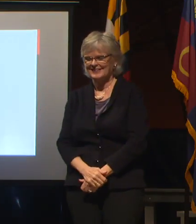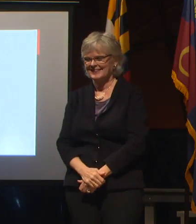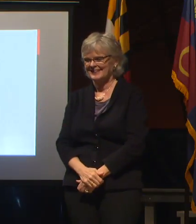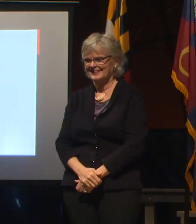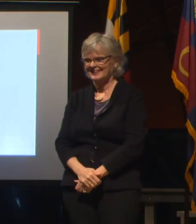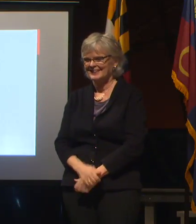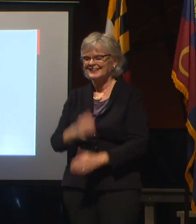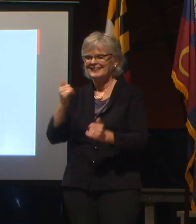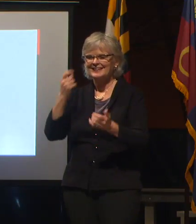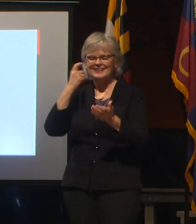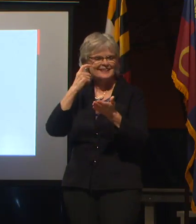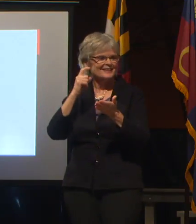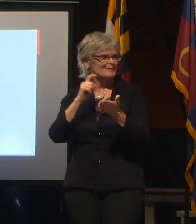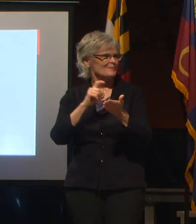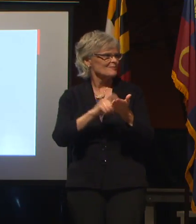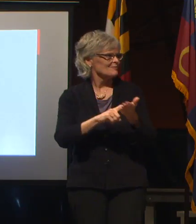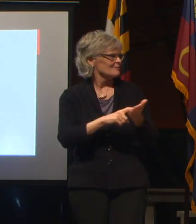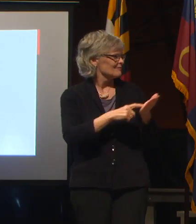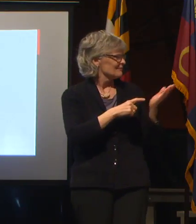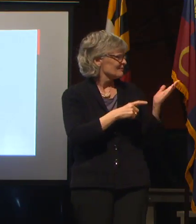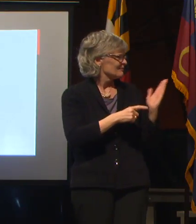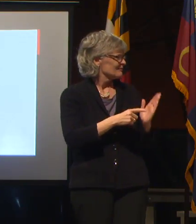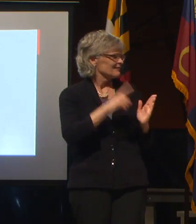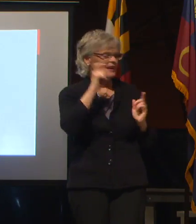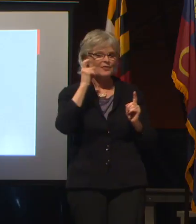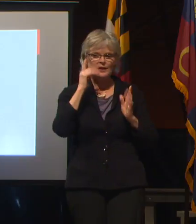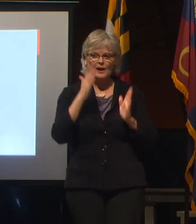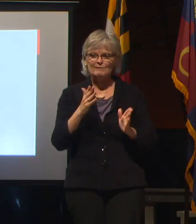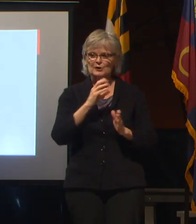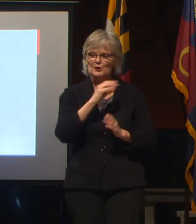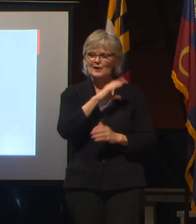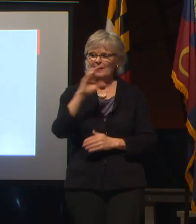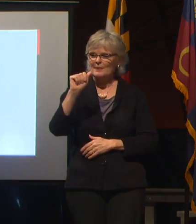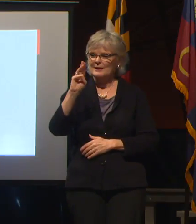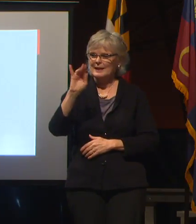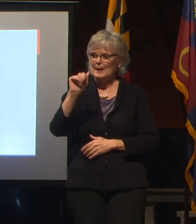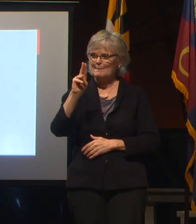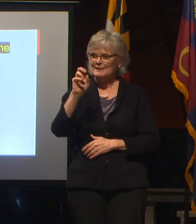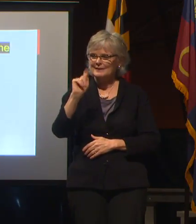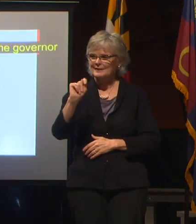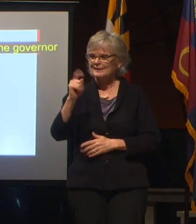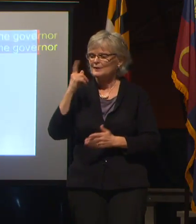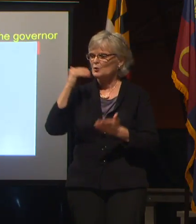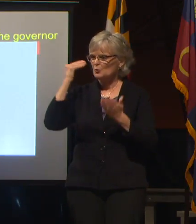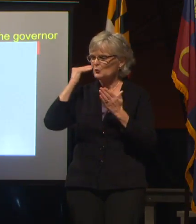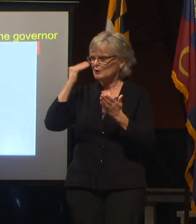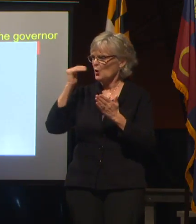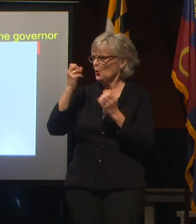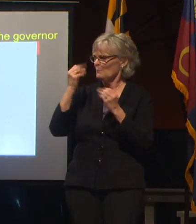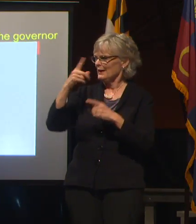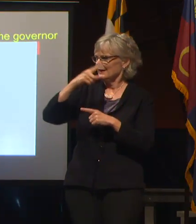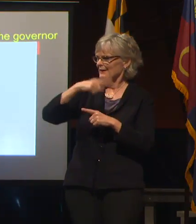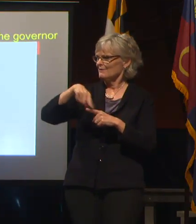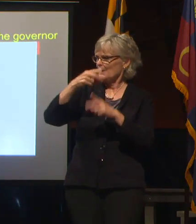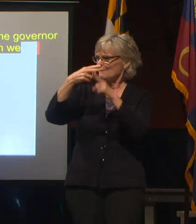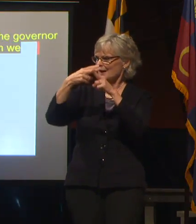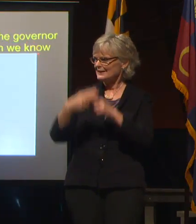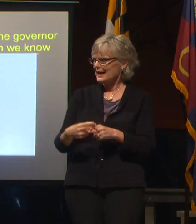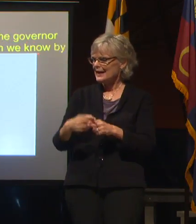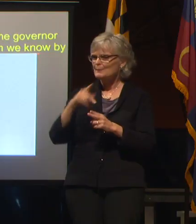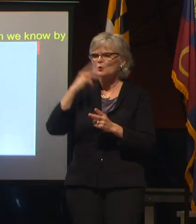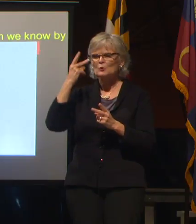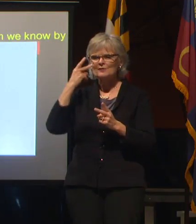Let me acknowledge and thank the governor and your entire cabinet, many of whom we know by name because we've seen